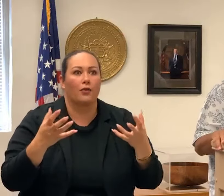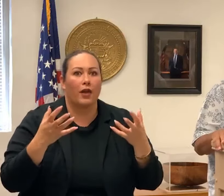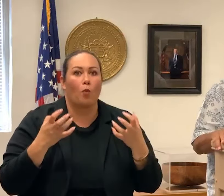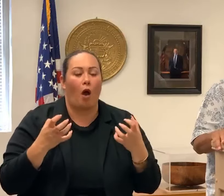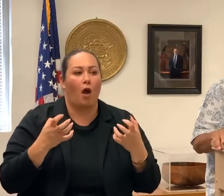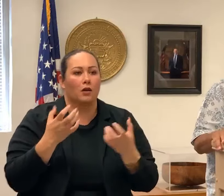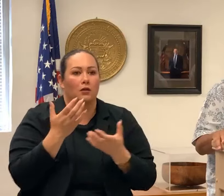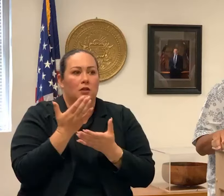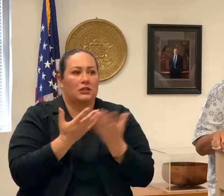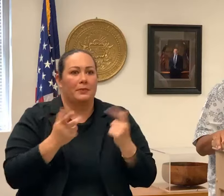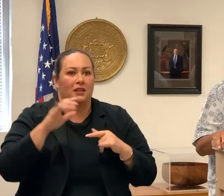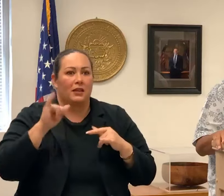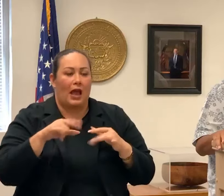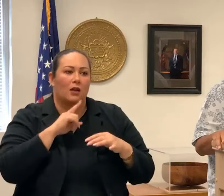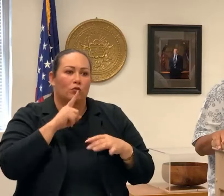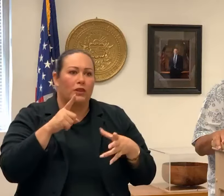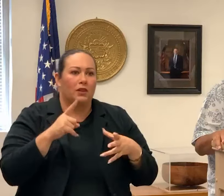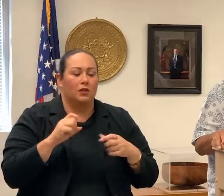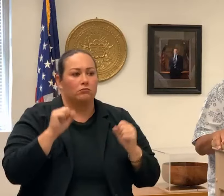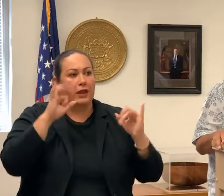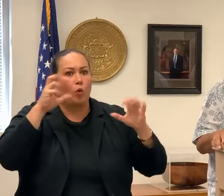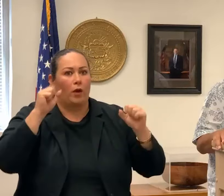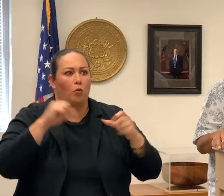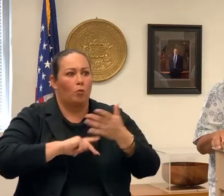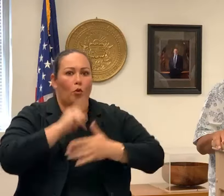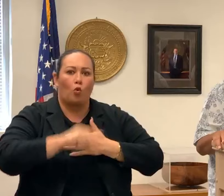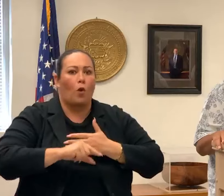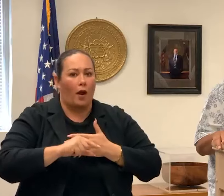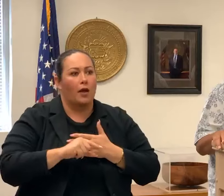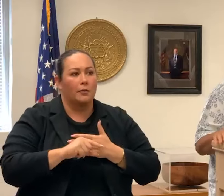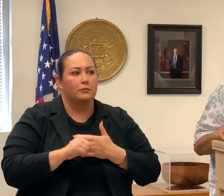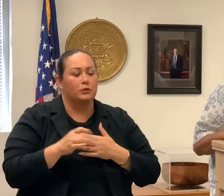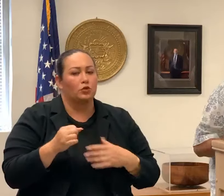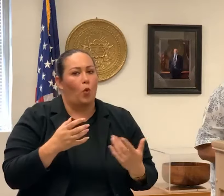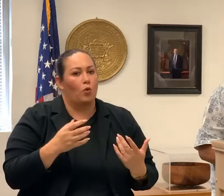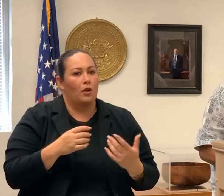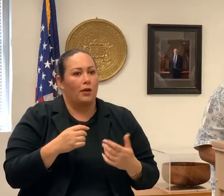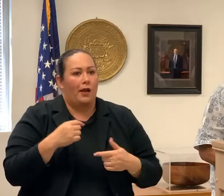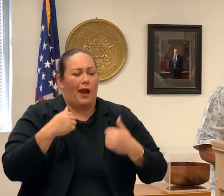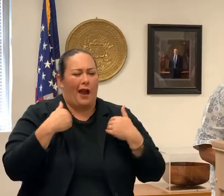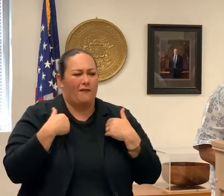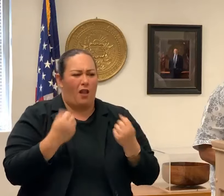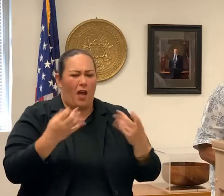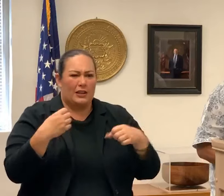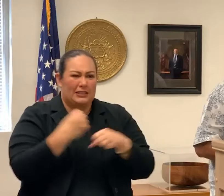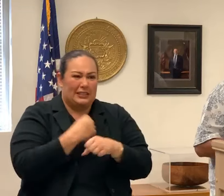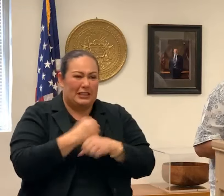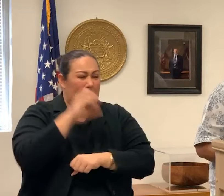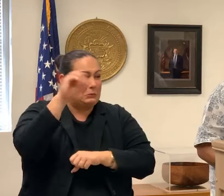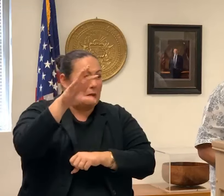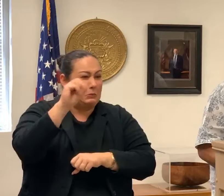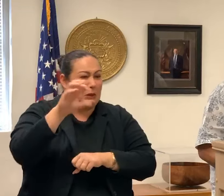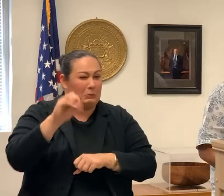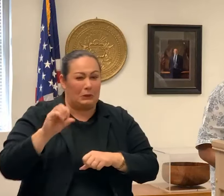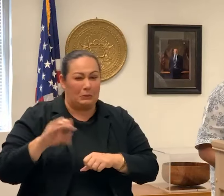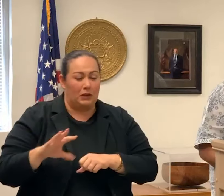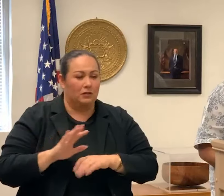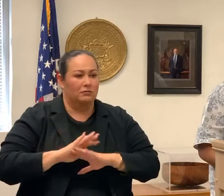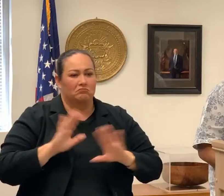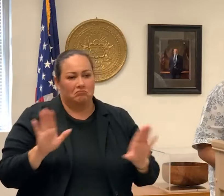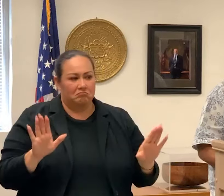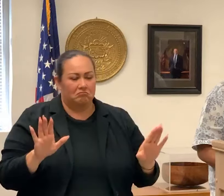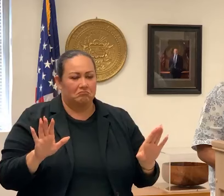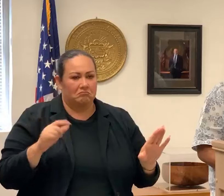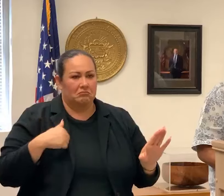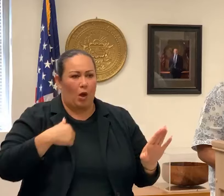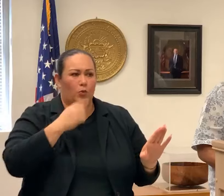the program, I know she's going to do a great job. So I have a lot of statistics that I could share. But what I will say to you